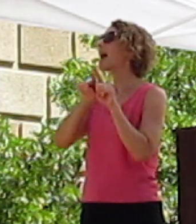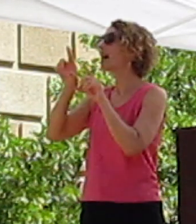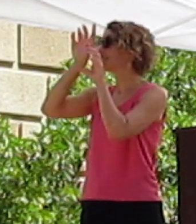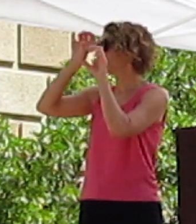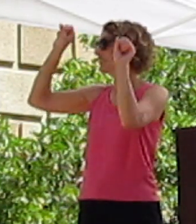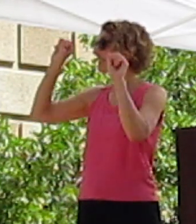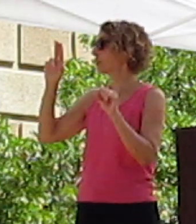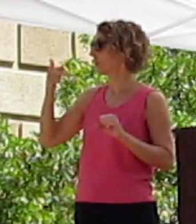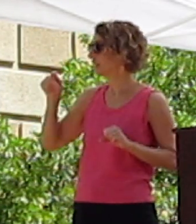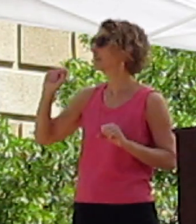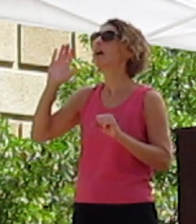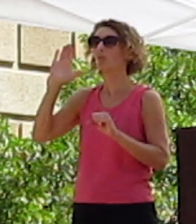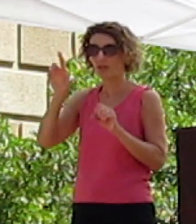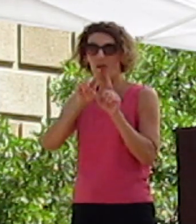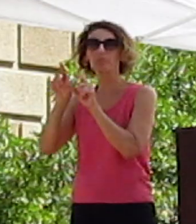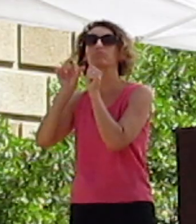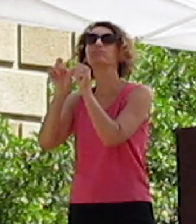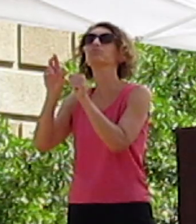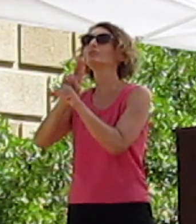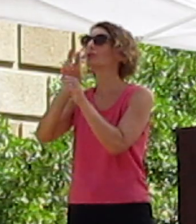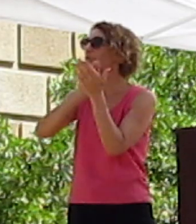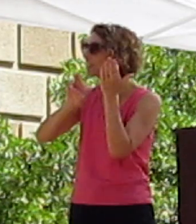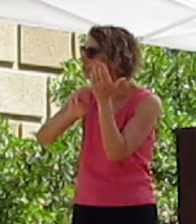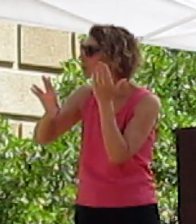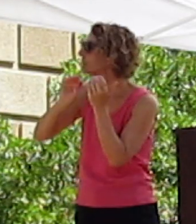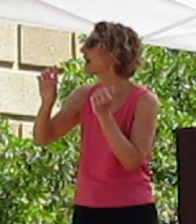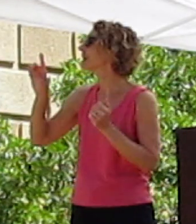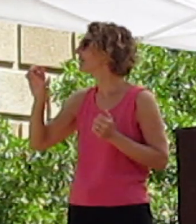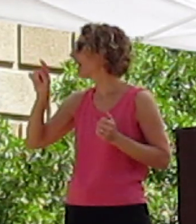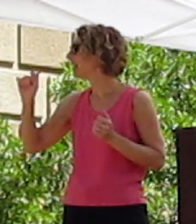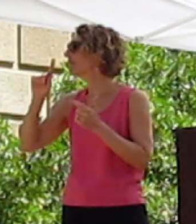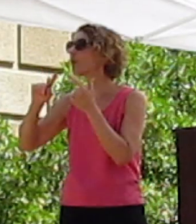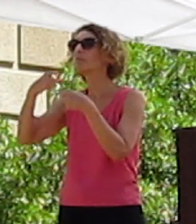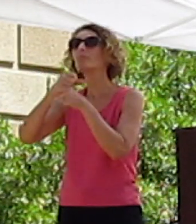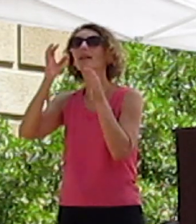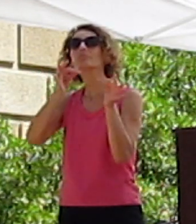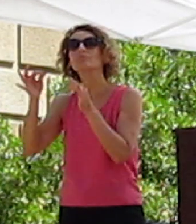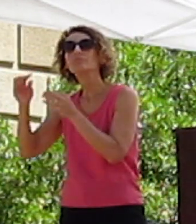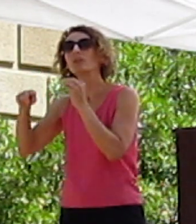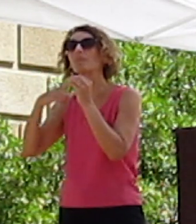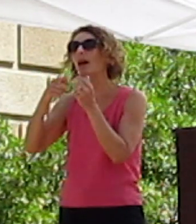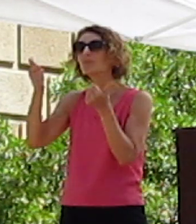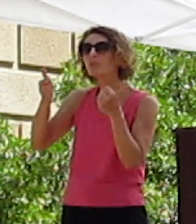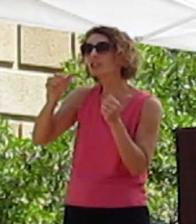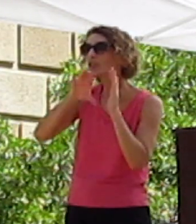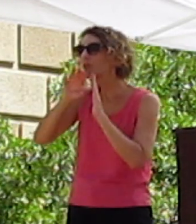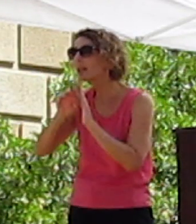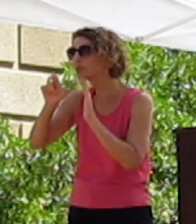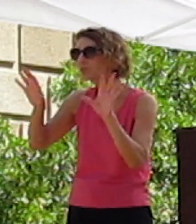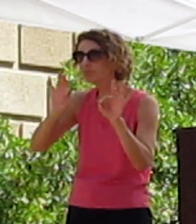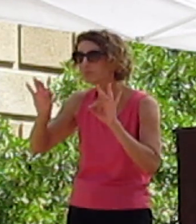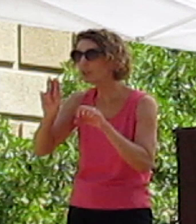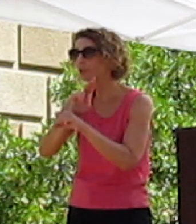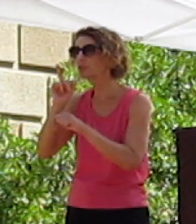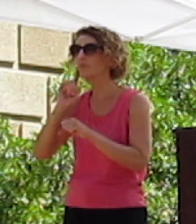I would also use research and data to make decisions about what curriculum we should use